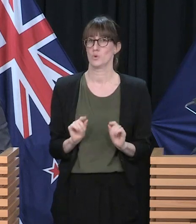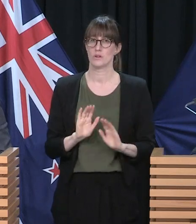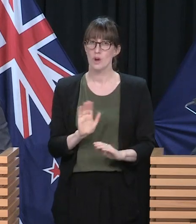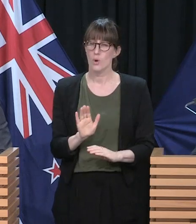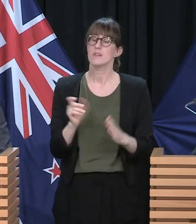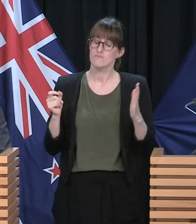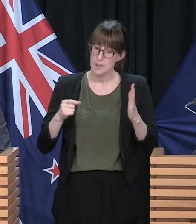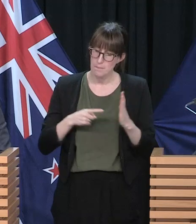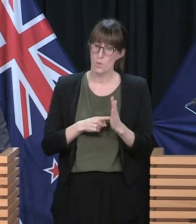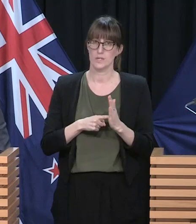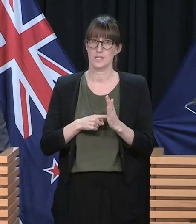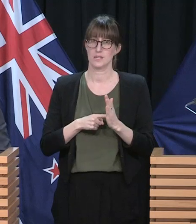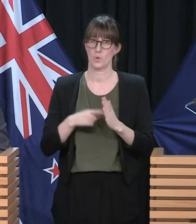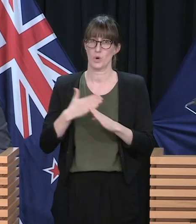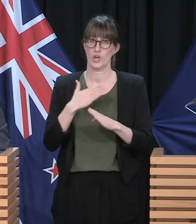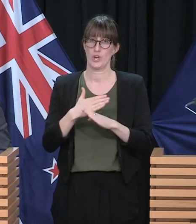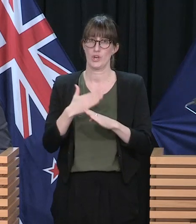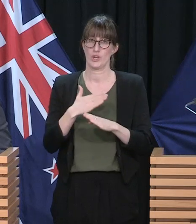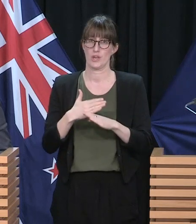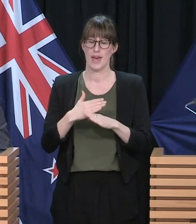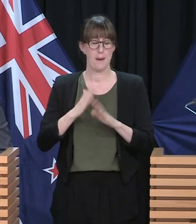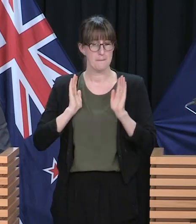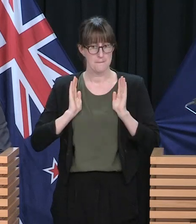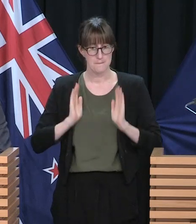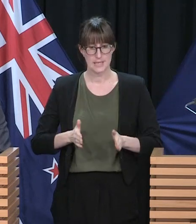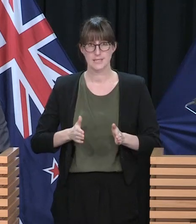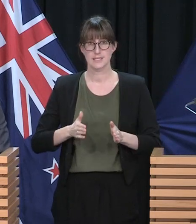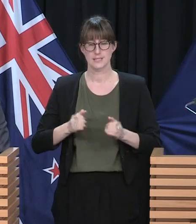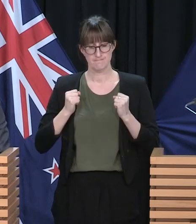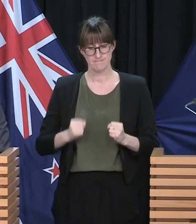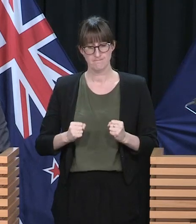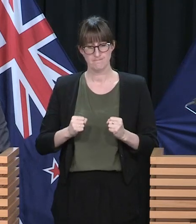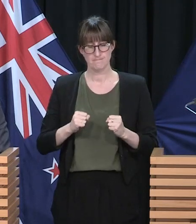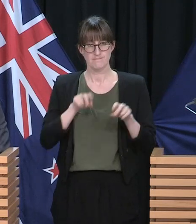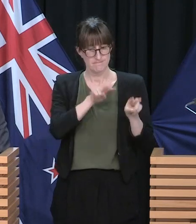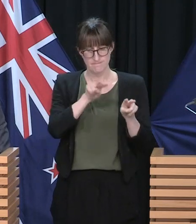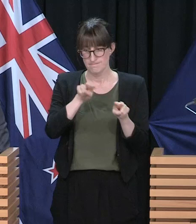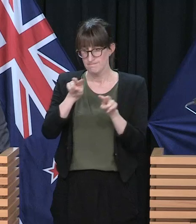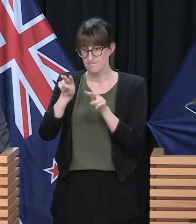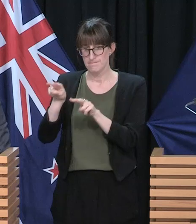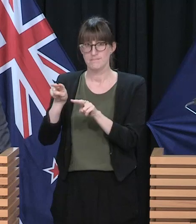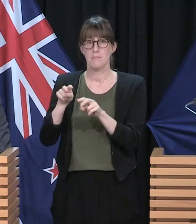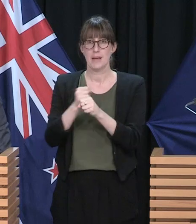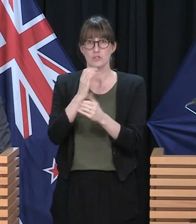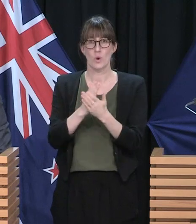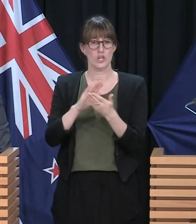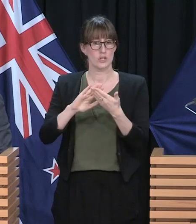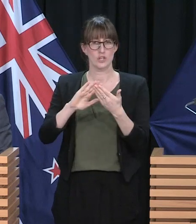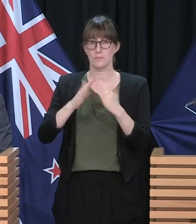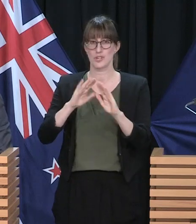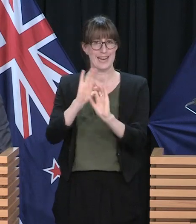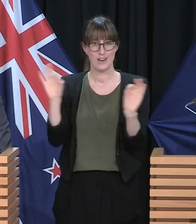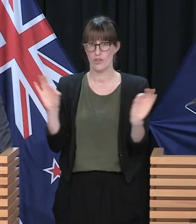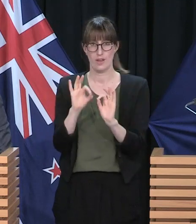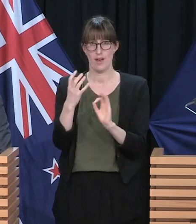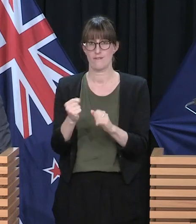of our response to COVID-19. We've got to keep vigilant, stay vigilant, and make sure that we're keeping it out of the community. An announcement late last